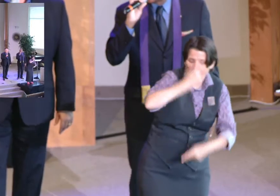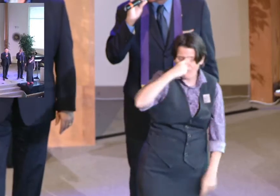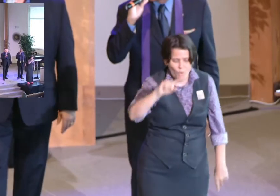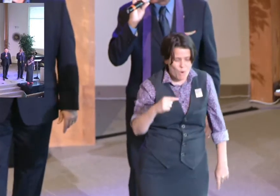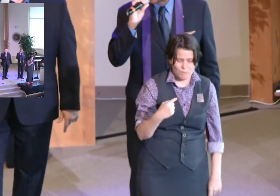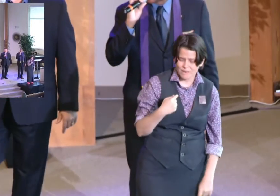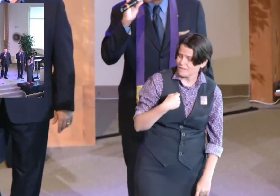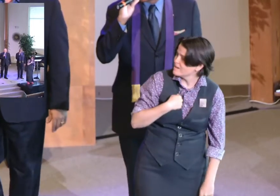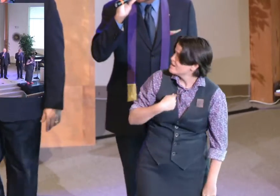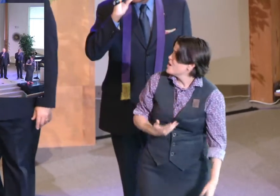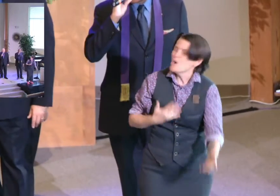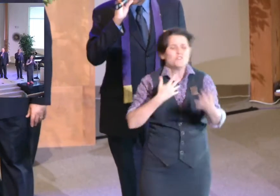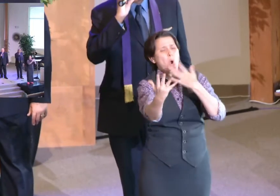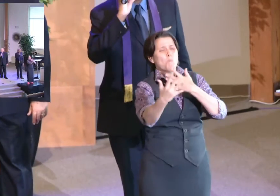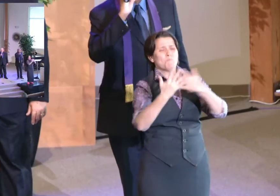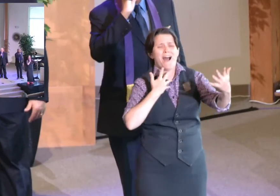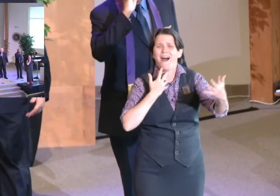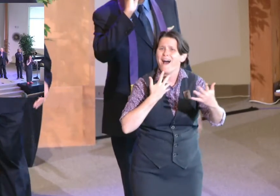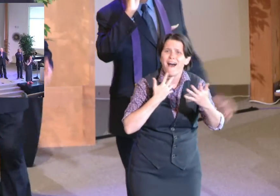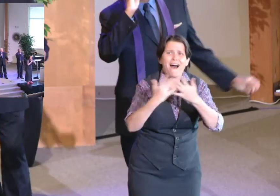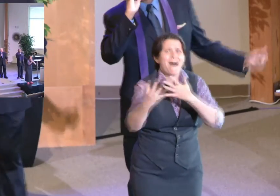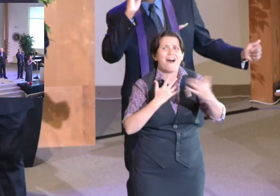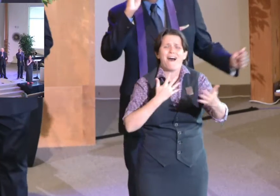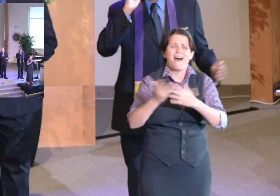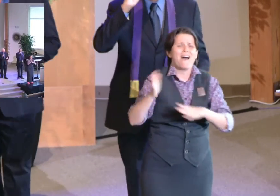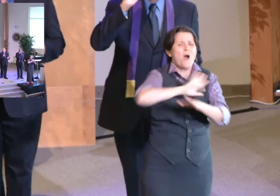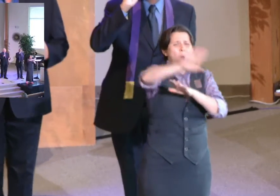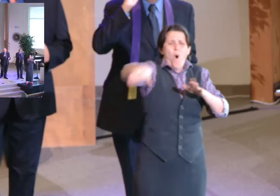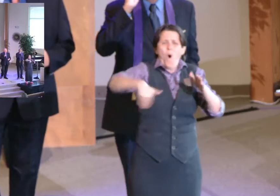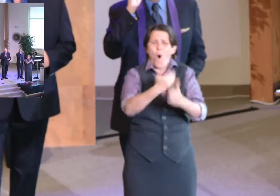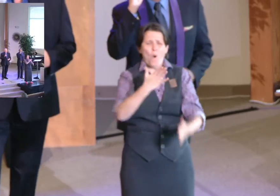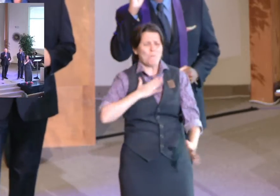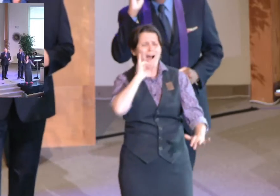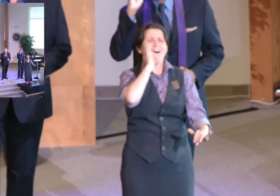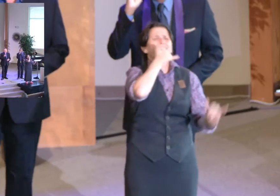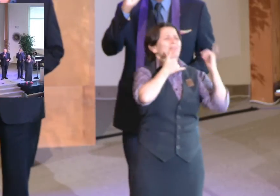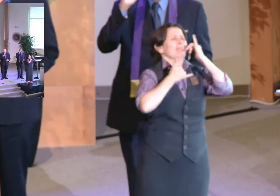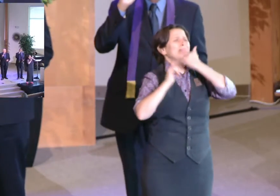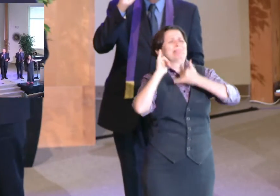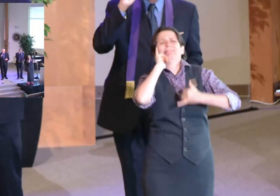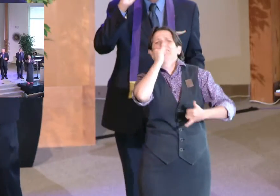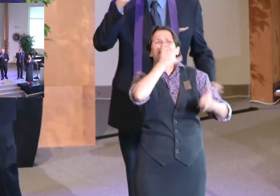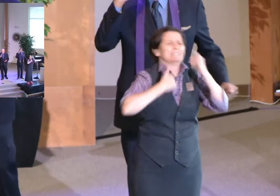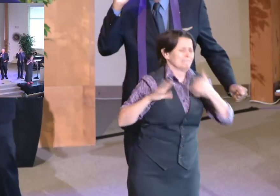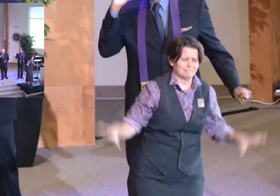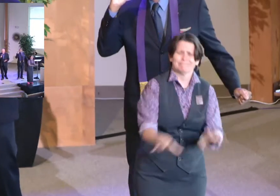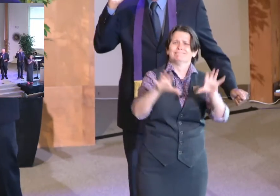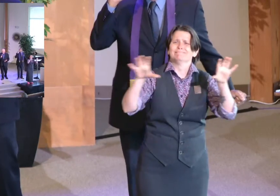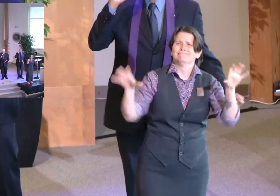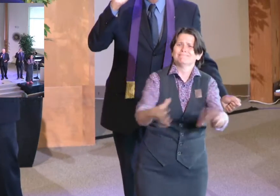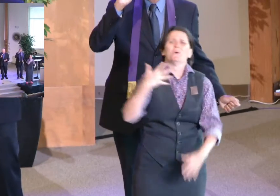of all I've done. in spite of the things I put myself through, oh, In spite